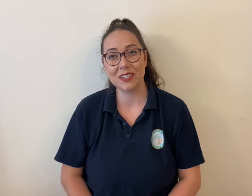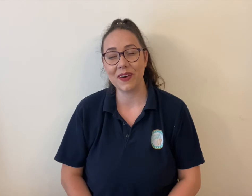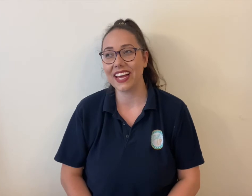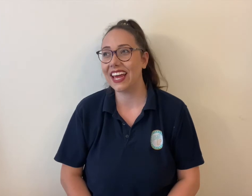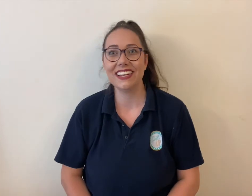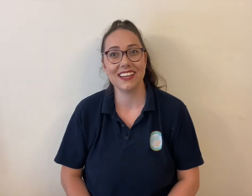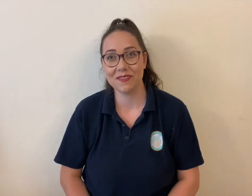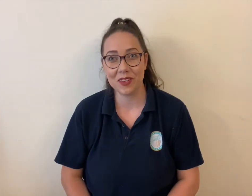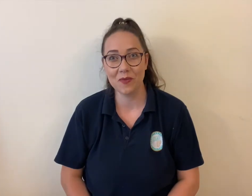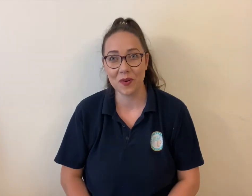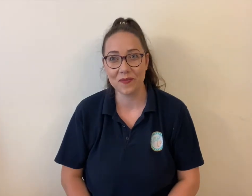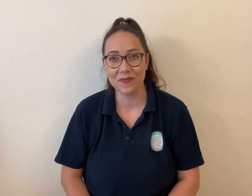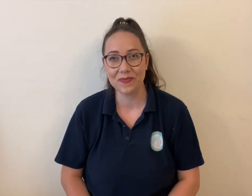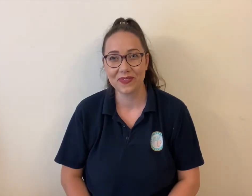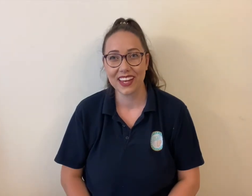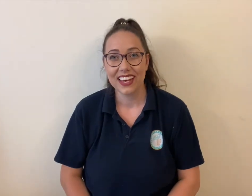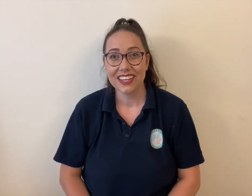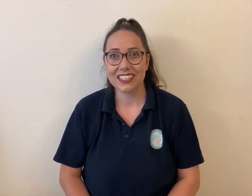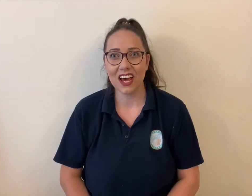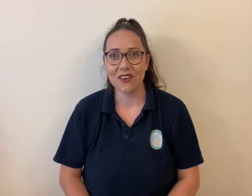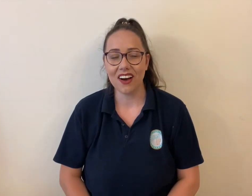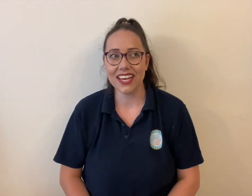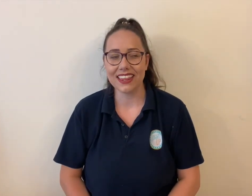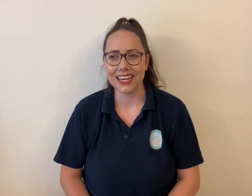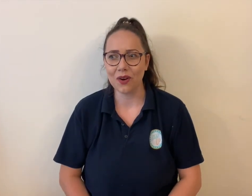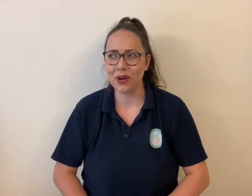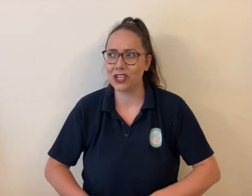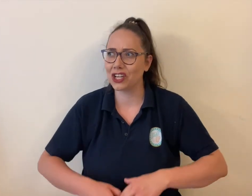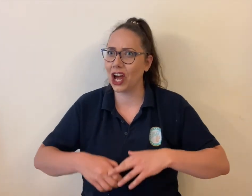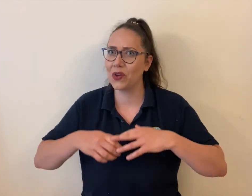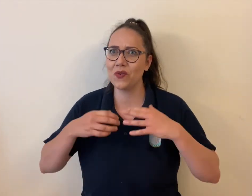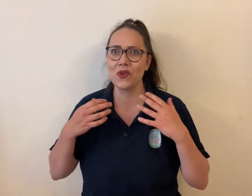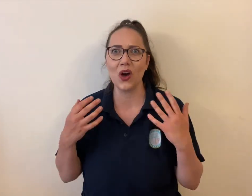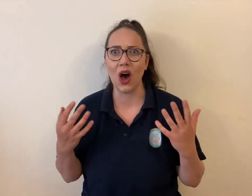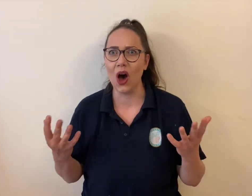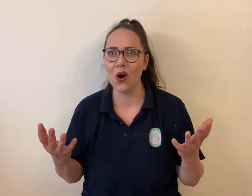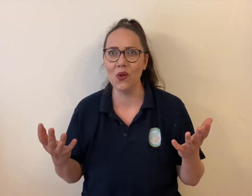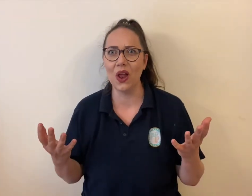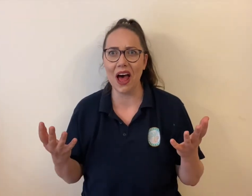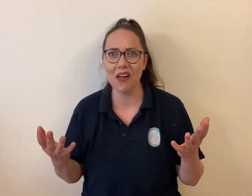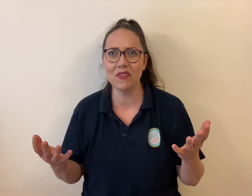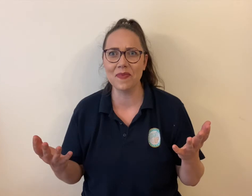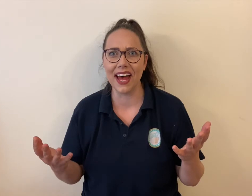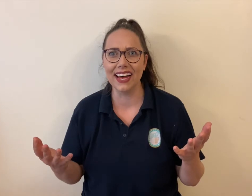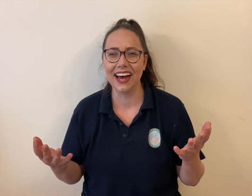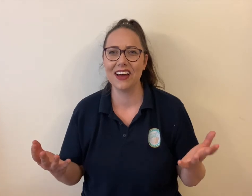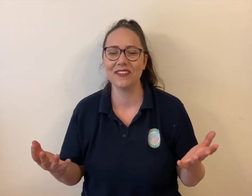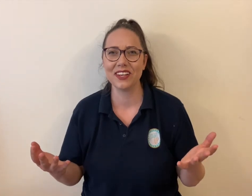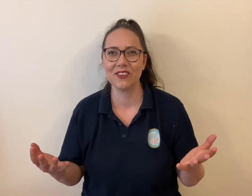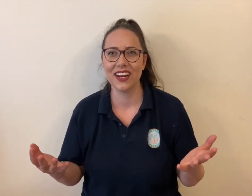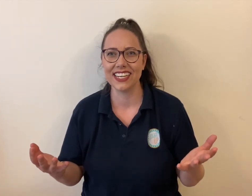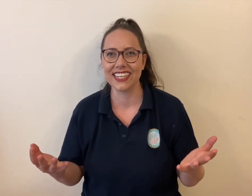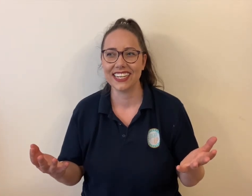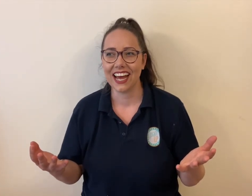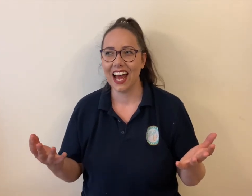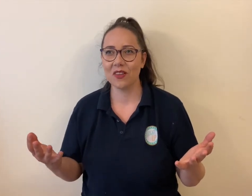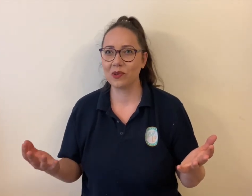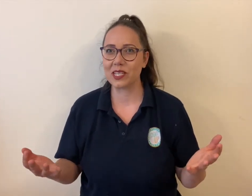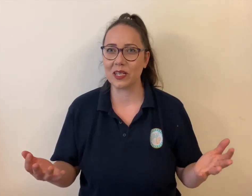pack anytime you want. So I think we should go through the whole alphabet. Hopefully you're ready, and then we'll start